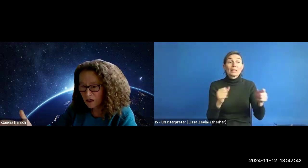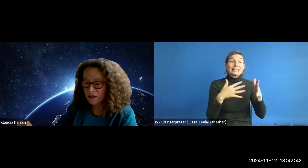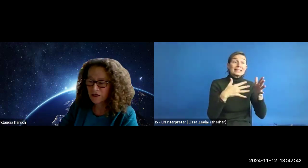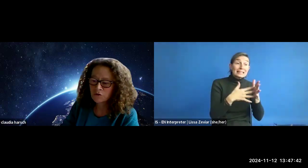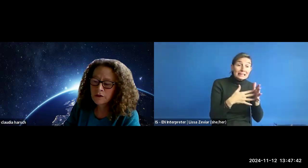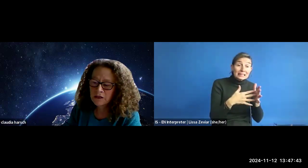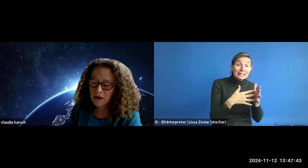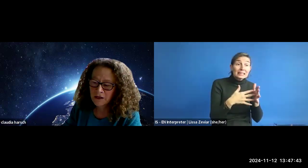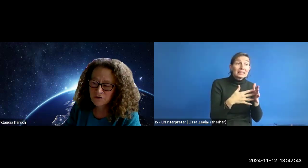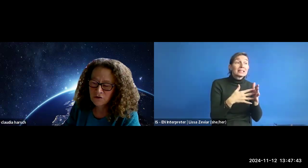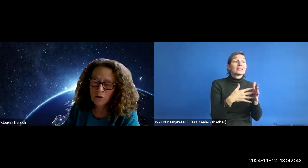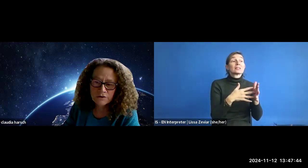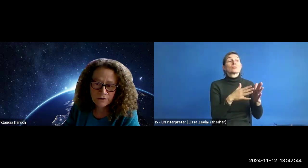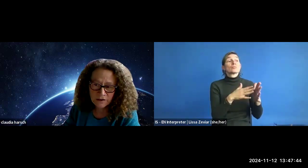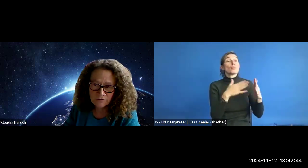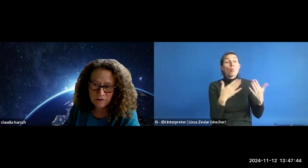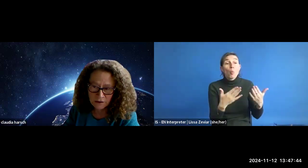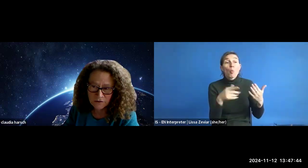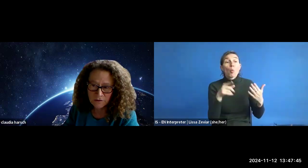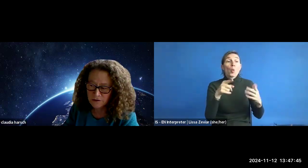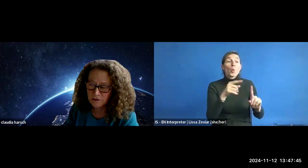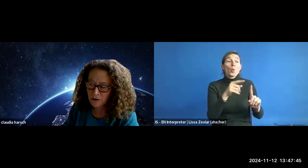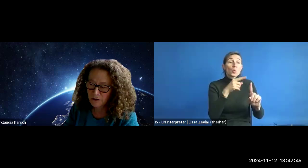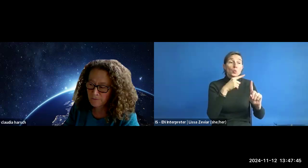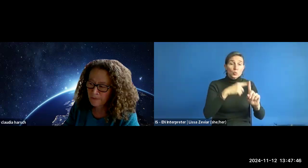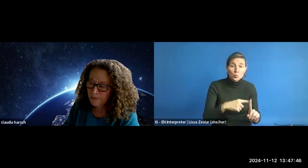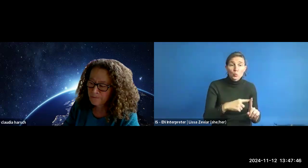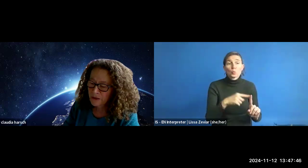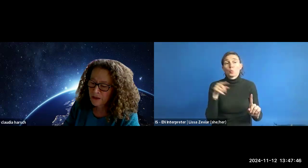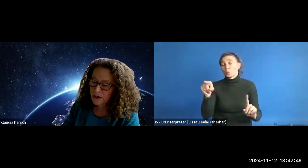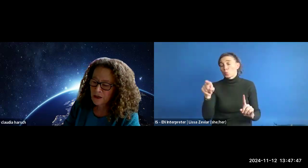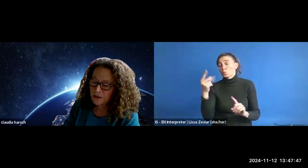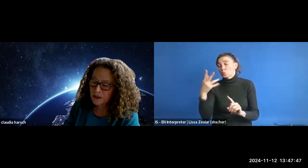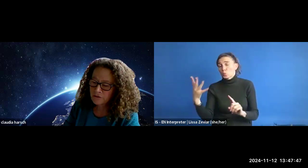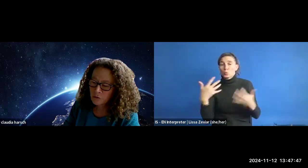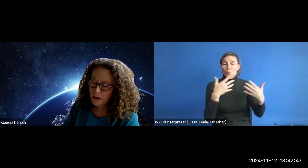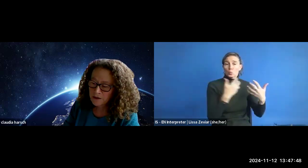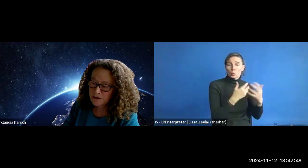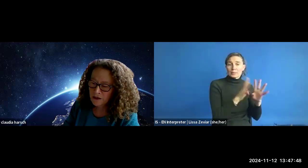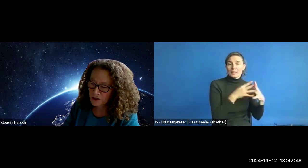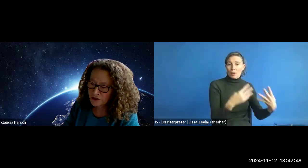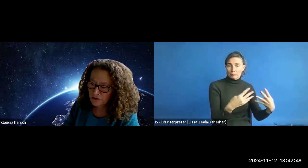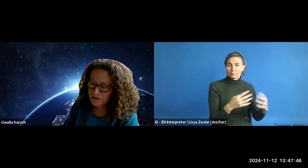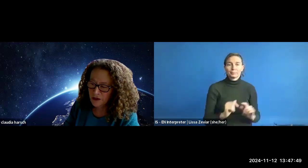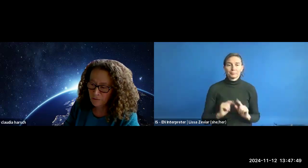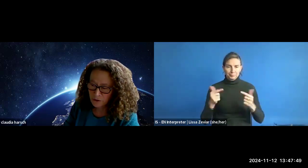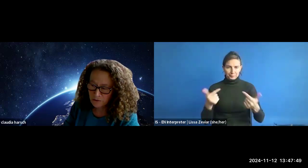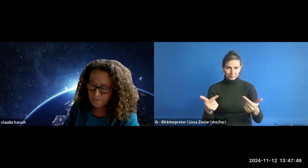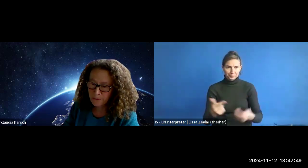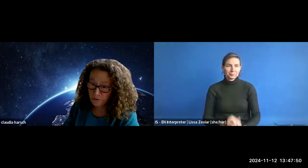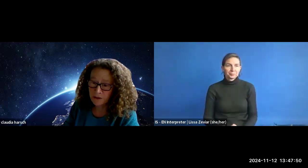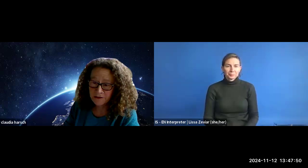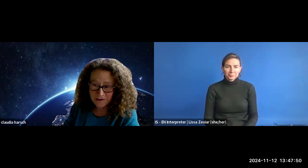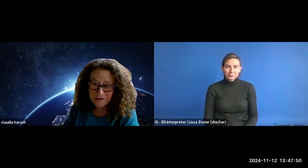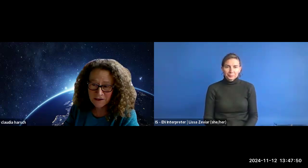at the end, we can align the scores or test results to the CFR. And that requires a large enough